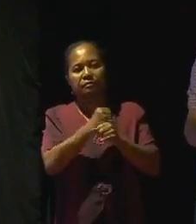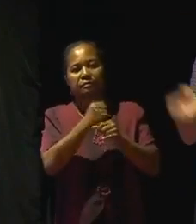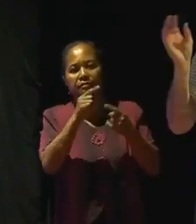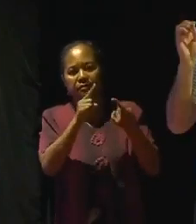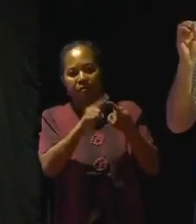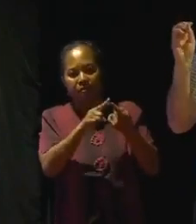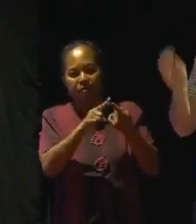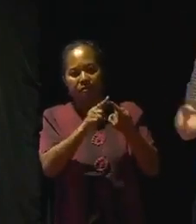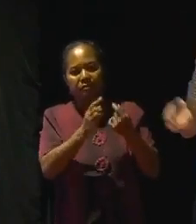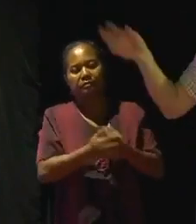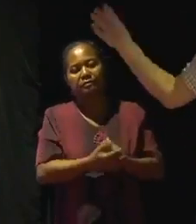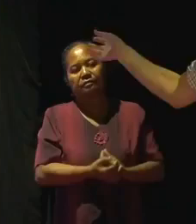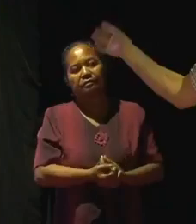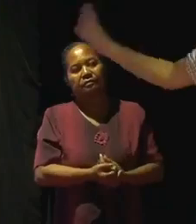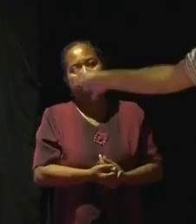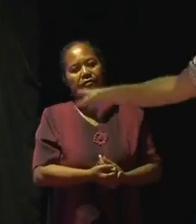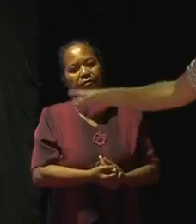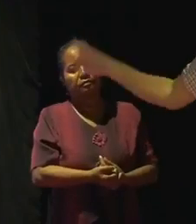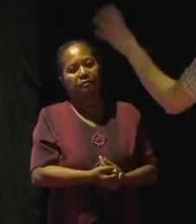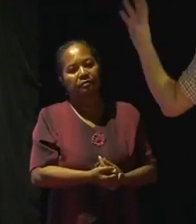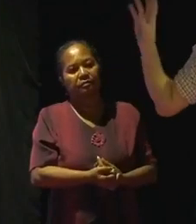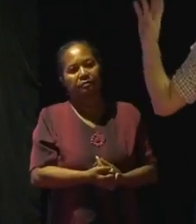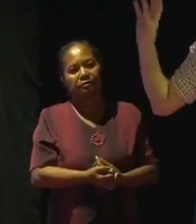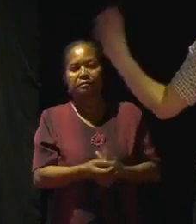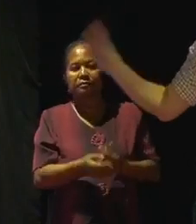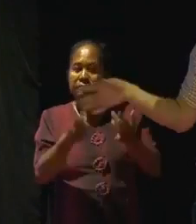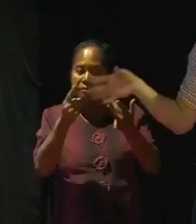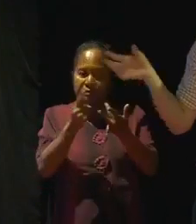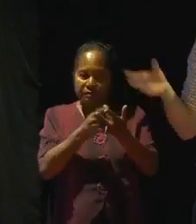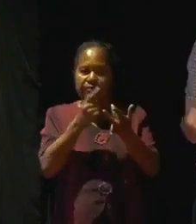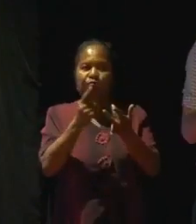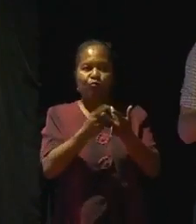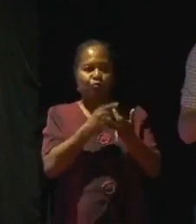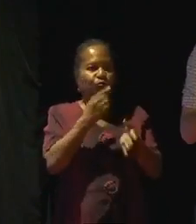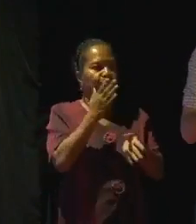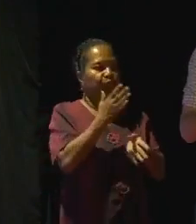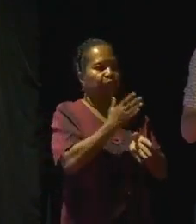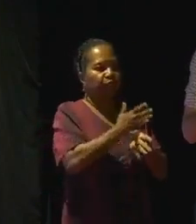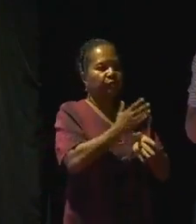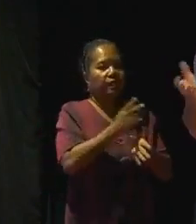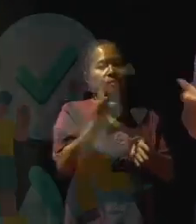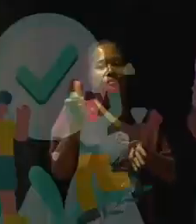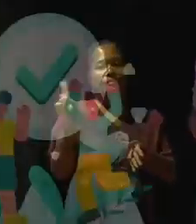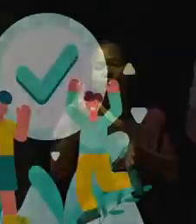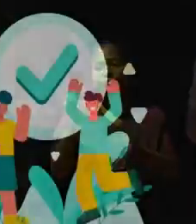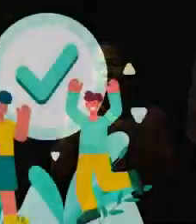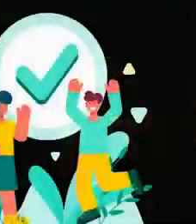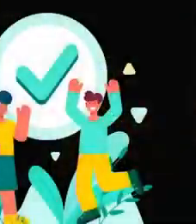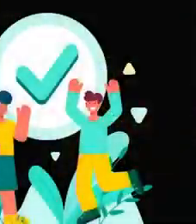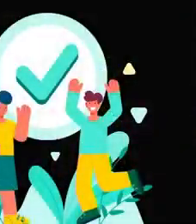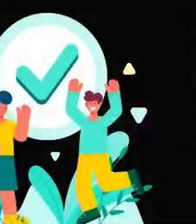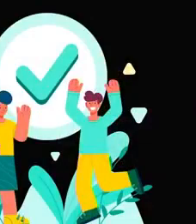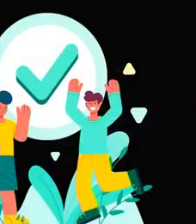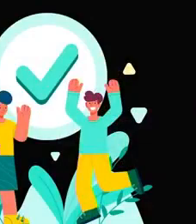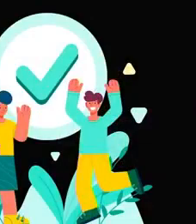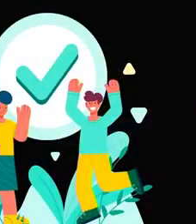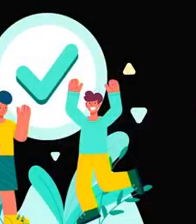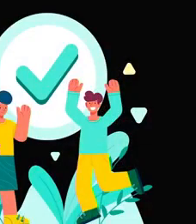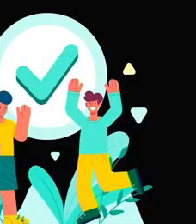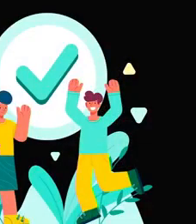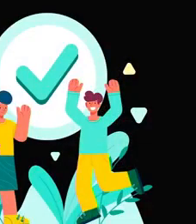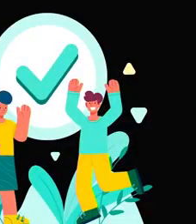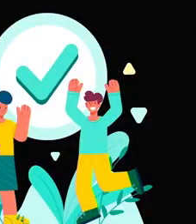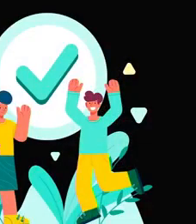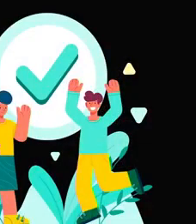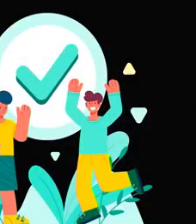billing information. And there's a lot of other functionality that we haven't touched off on today. So, for example, if you do get a tax agent in the future